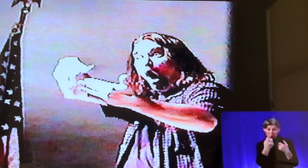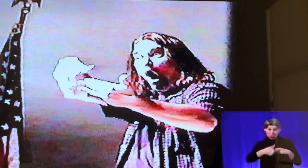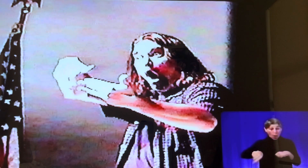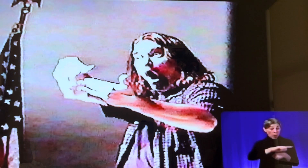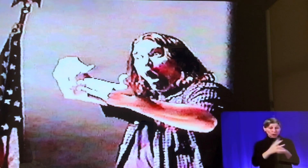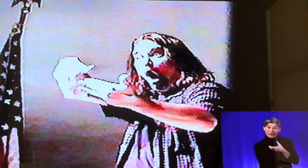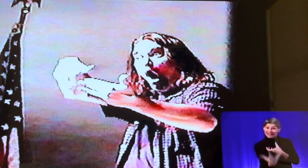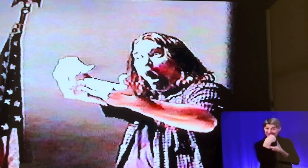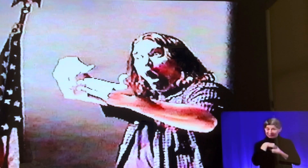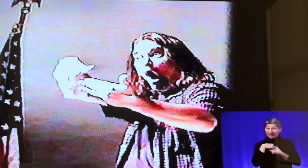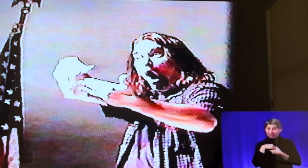involved,